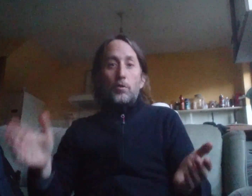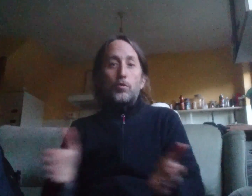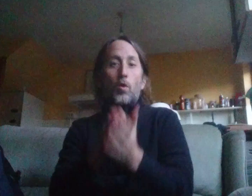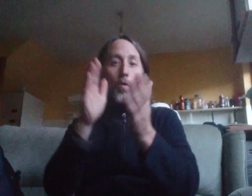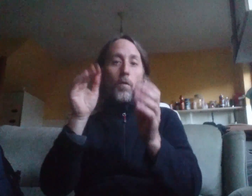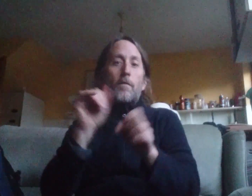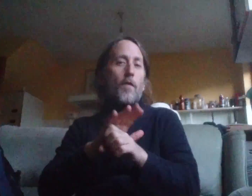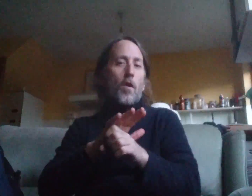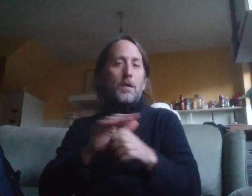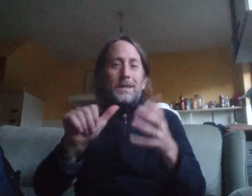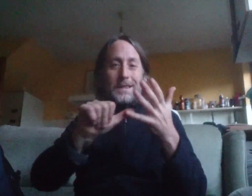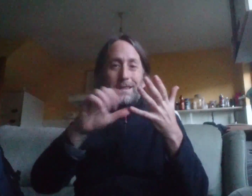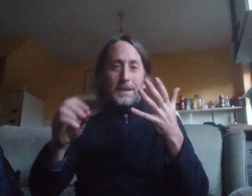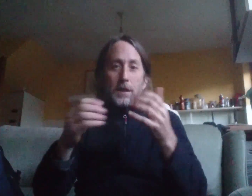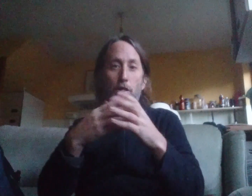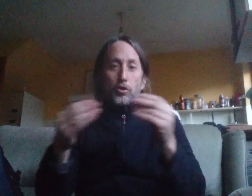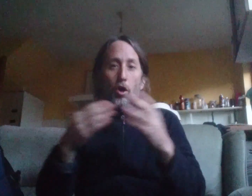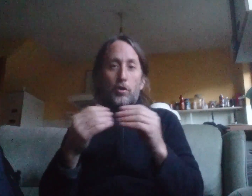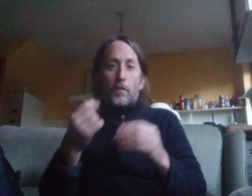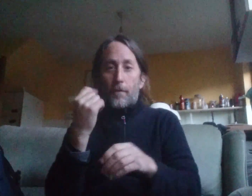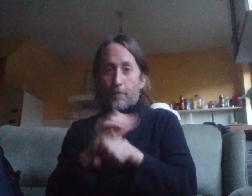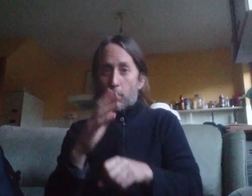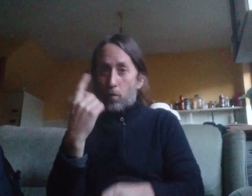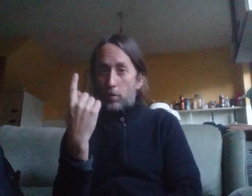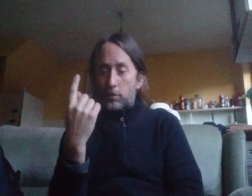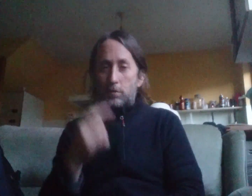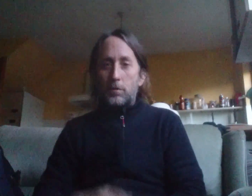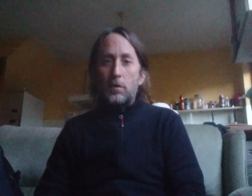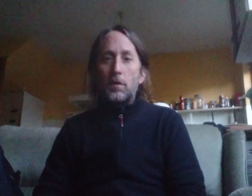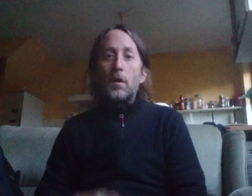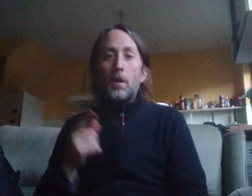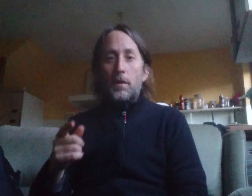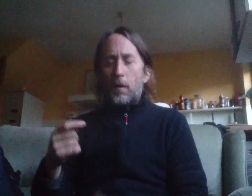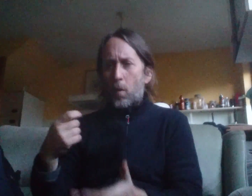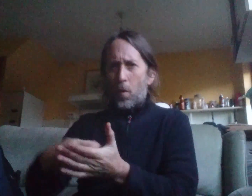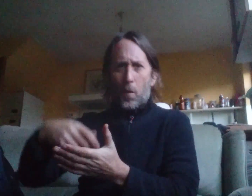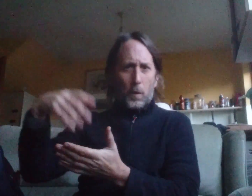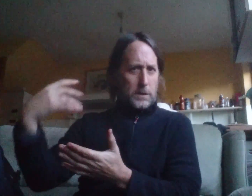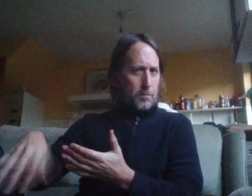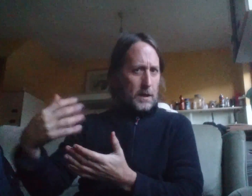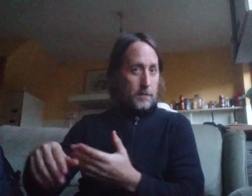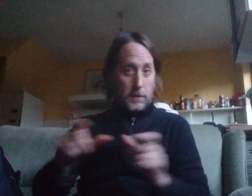This deluxe appliance would be considered expensive even on today's market.